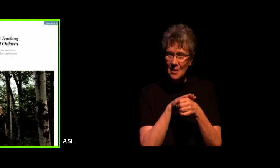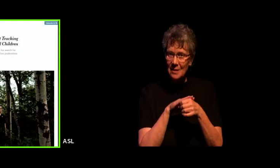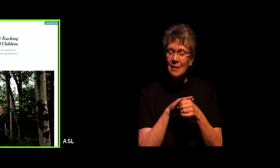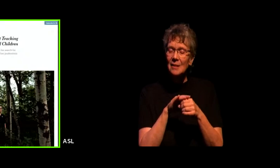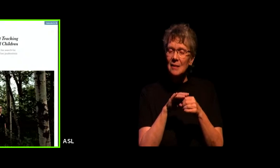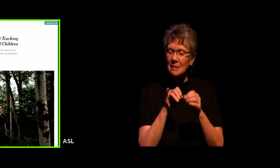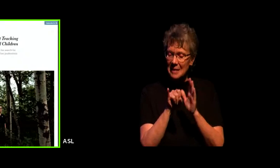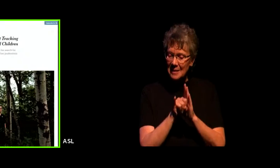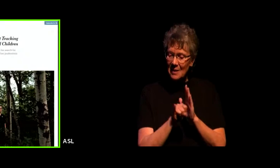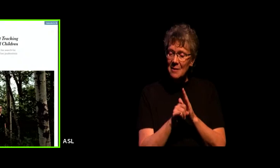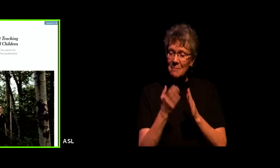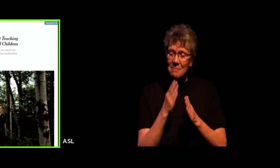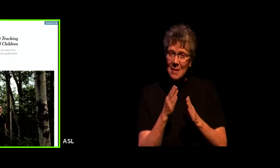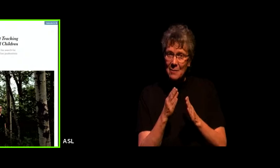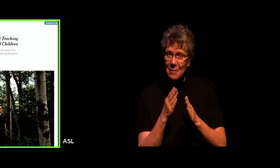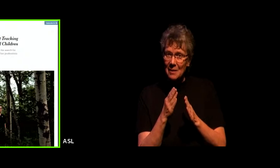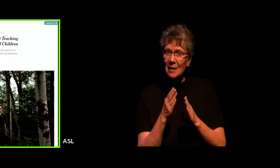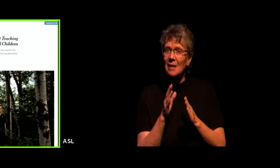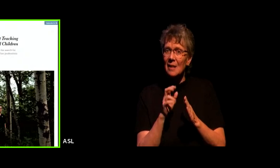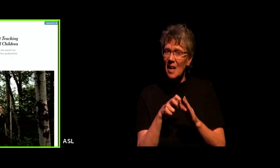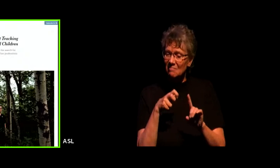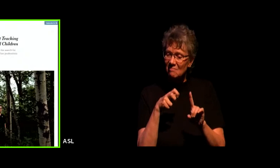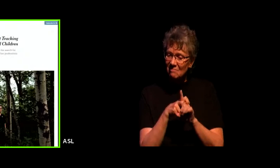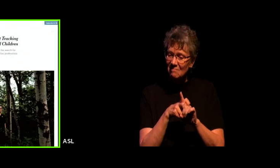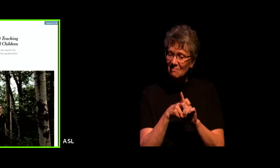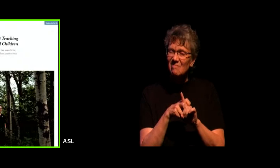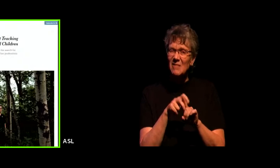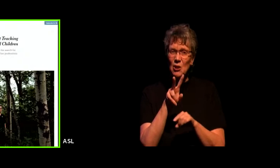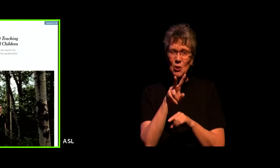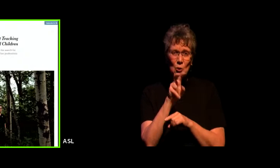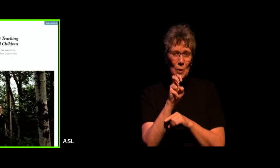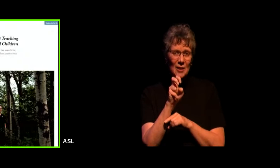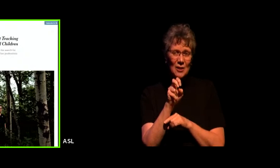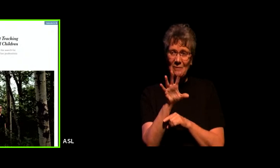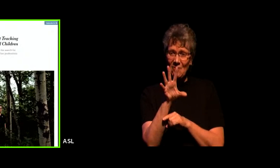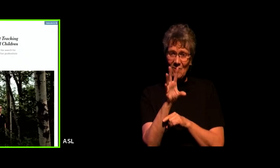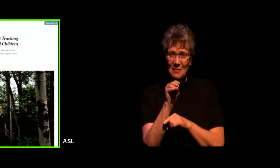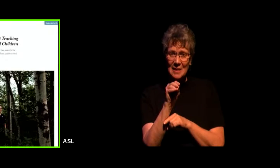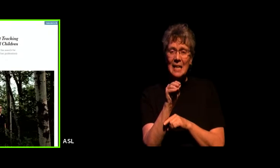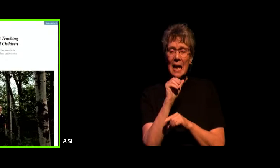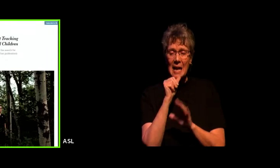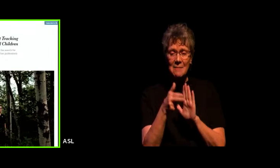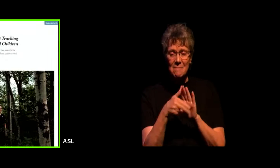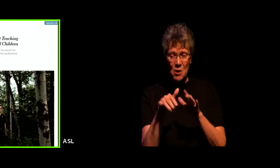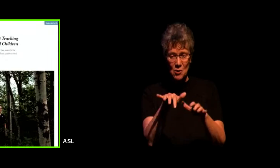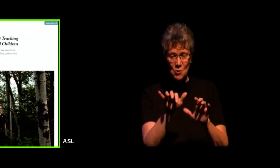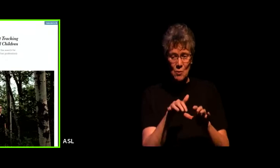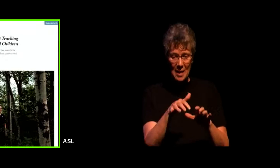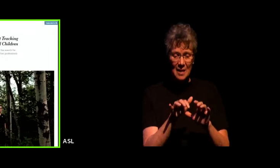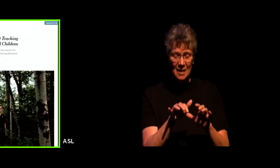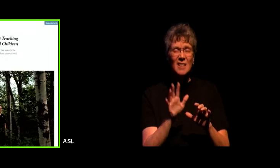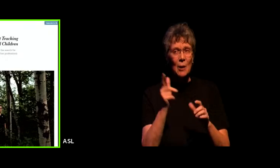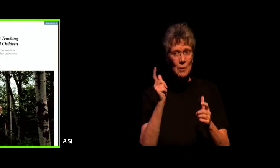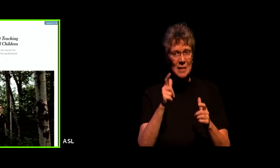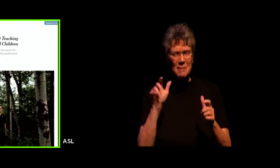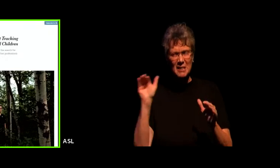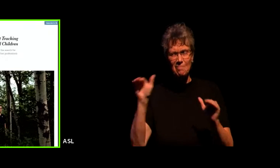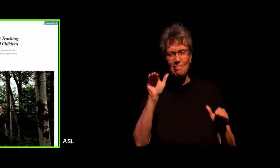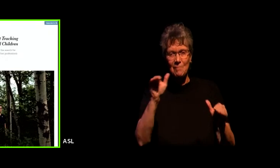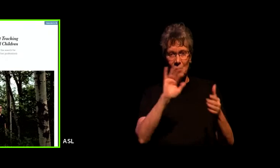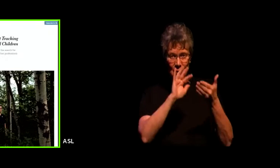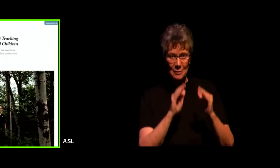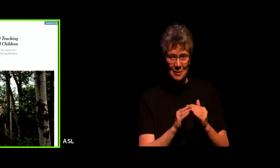unmarked graves, this had a huge outcry, as many of us, of course, know. And in this time, 8 days